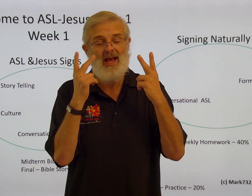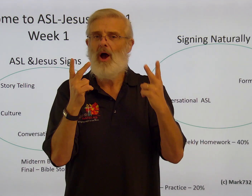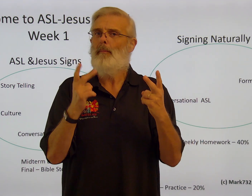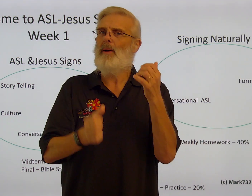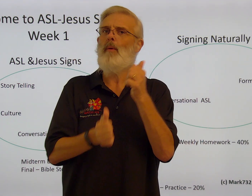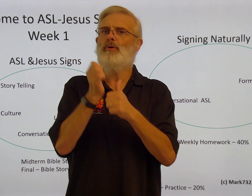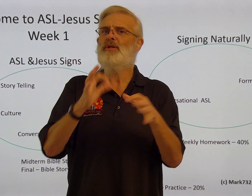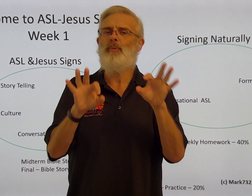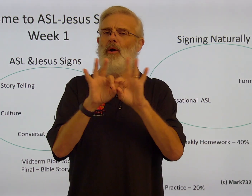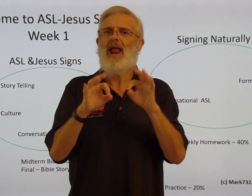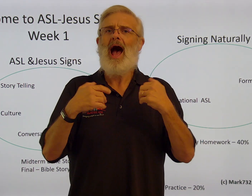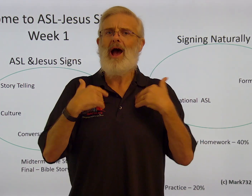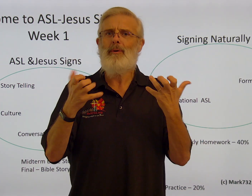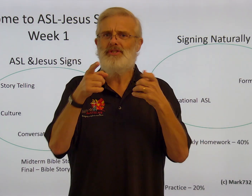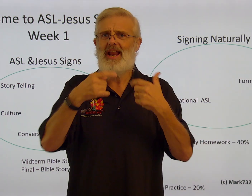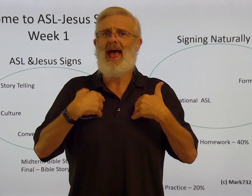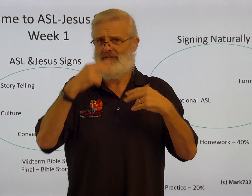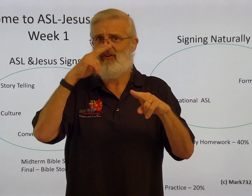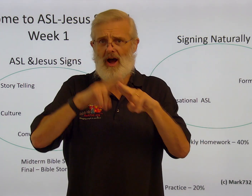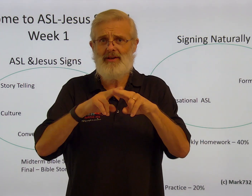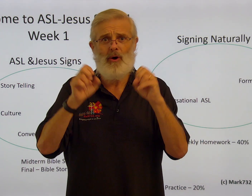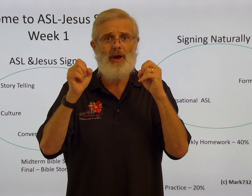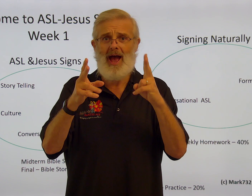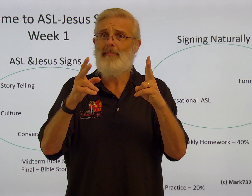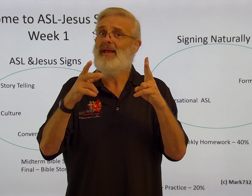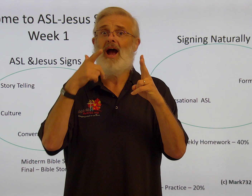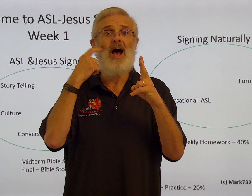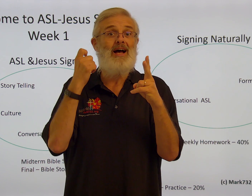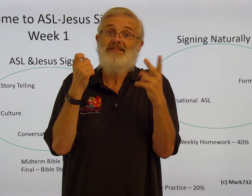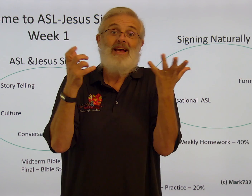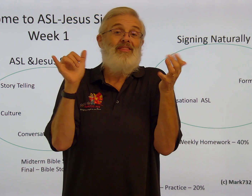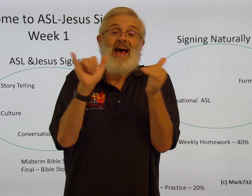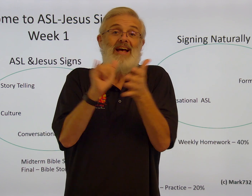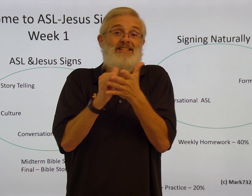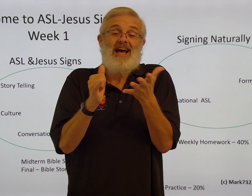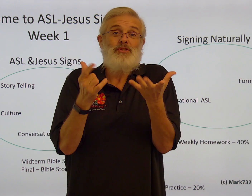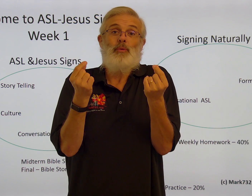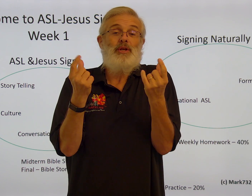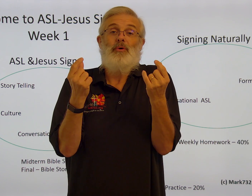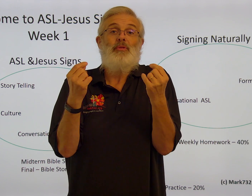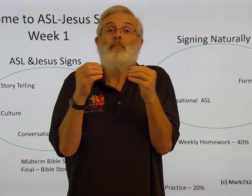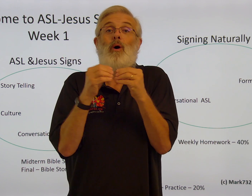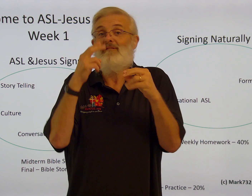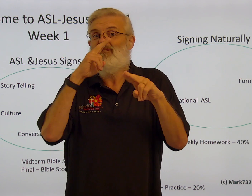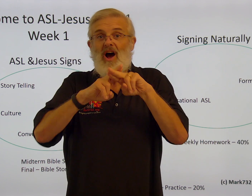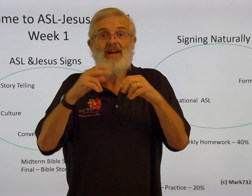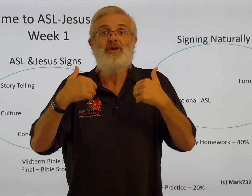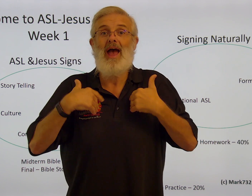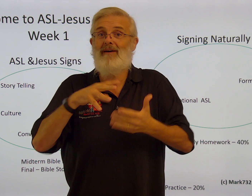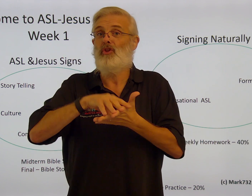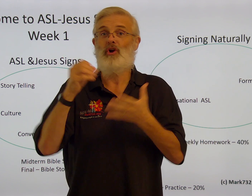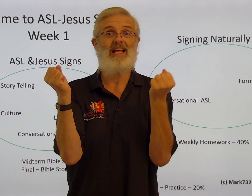But most important, I want you to have fun, okay? Because that's what we do. The more fun you have learning a